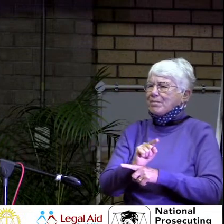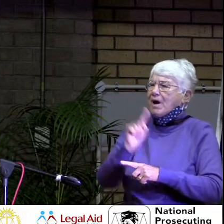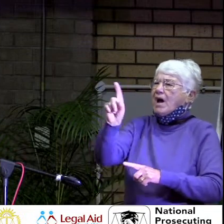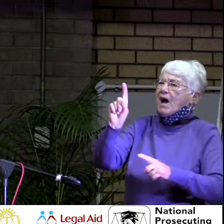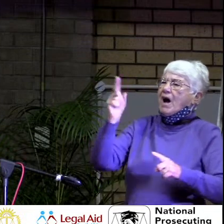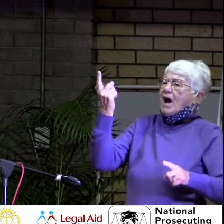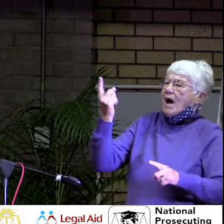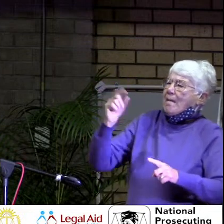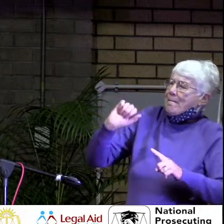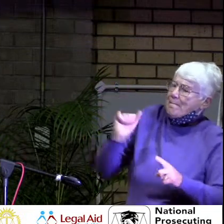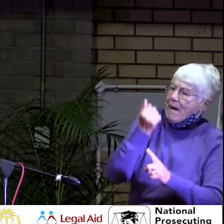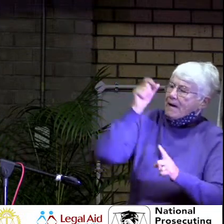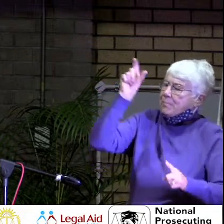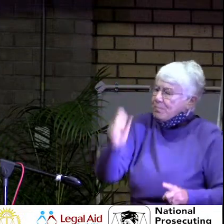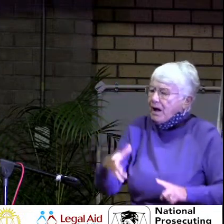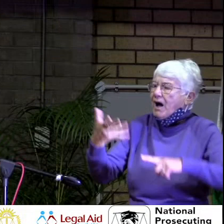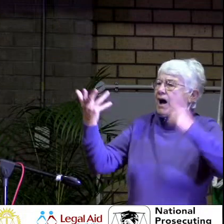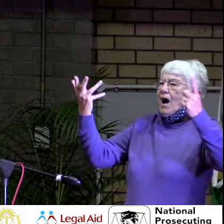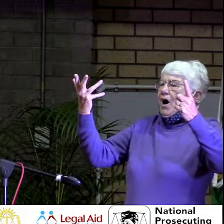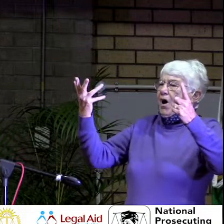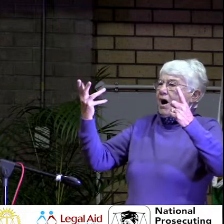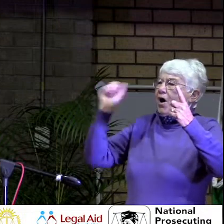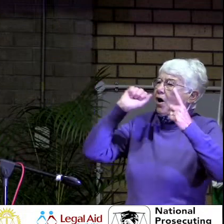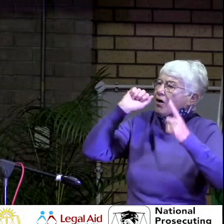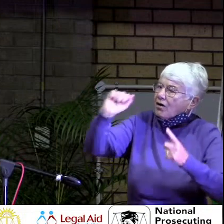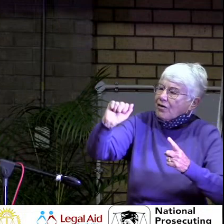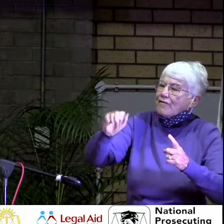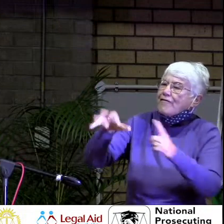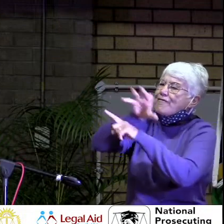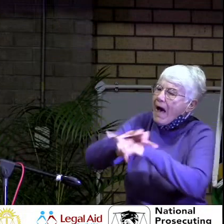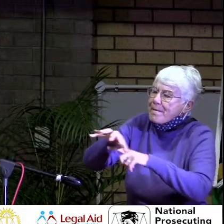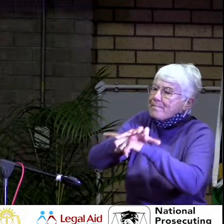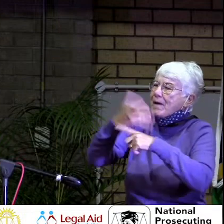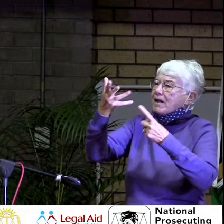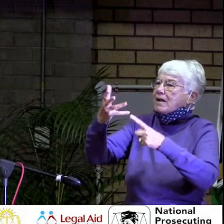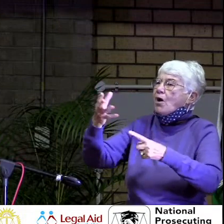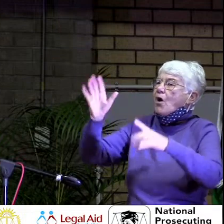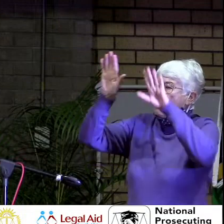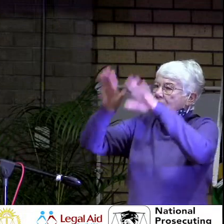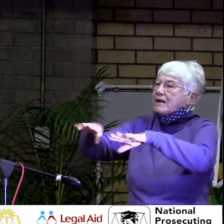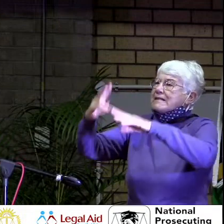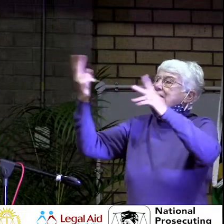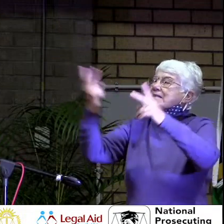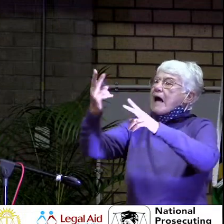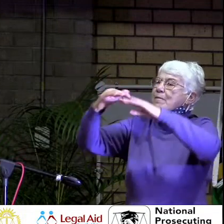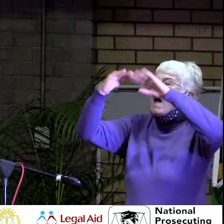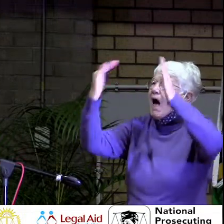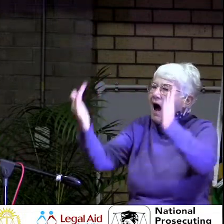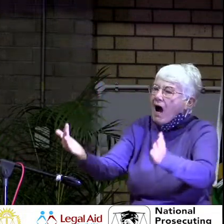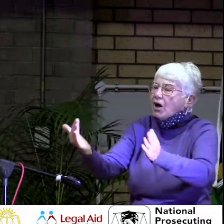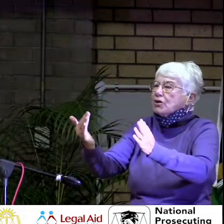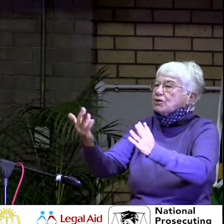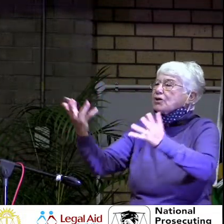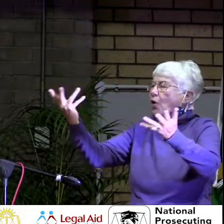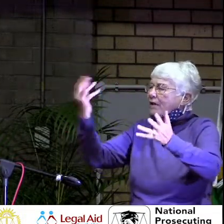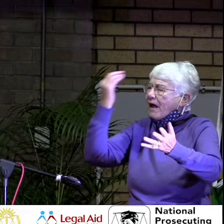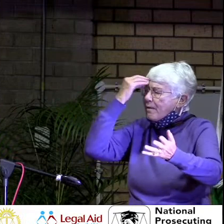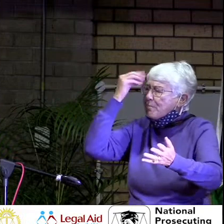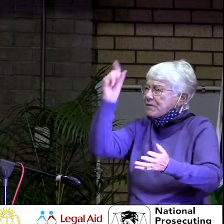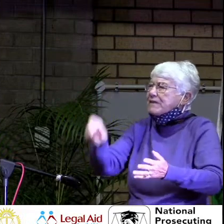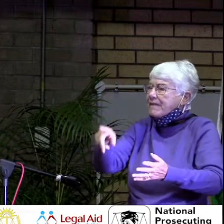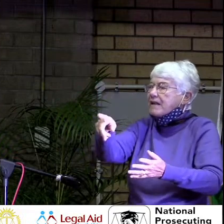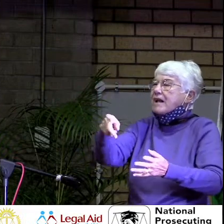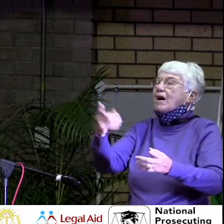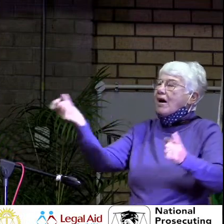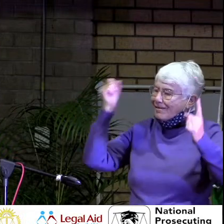partner, or a relative or other household member. Here in Delft, the situation is